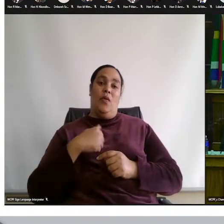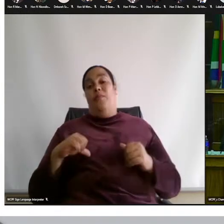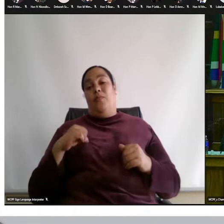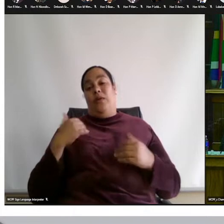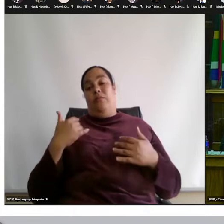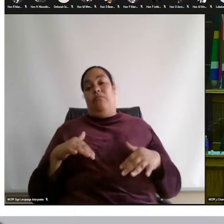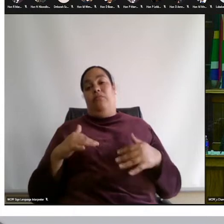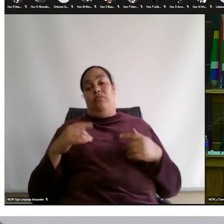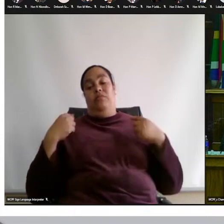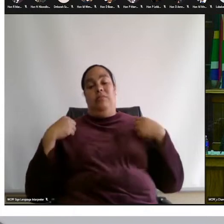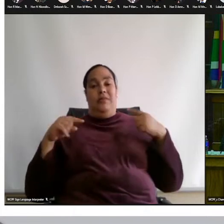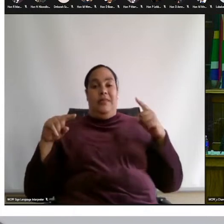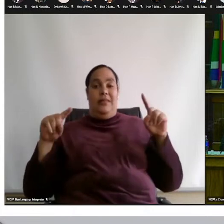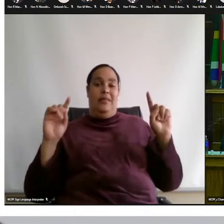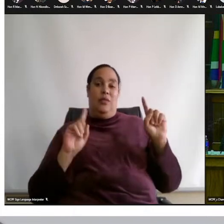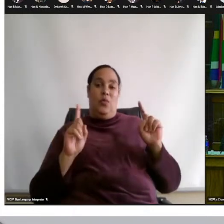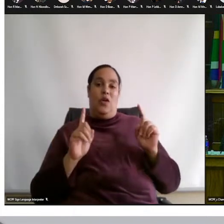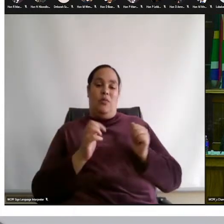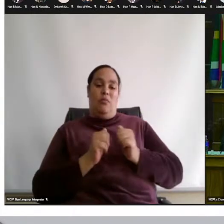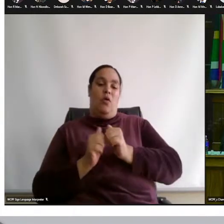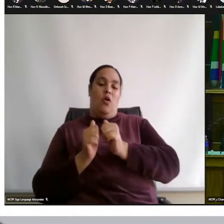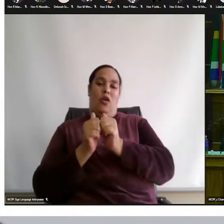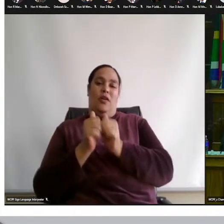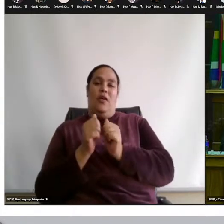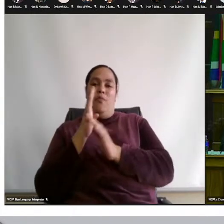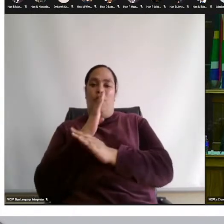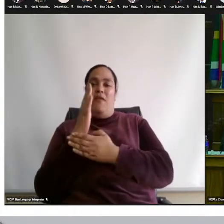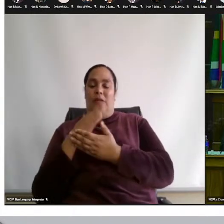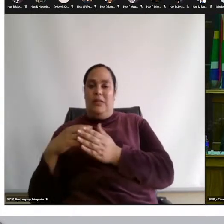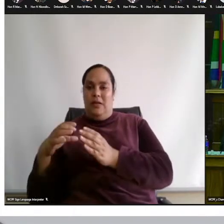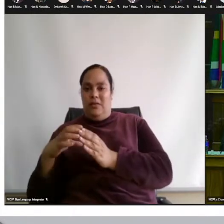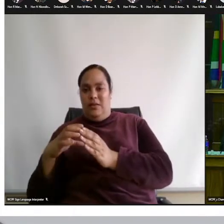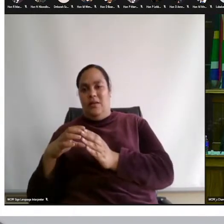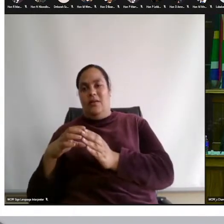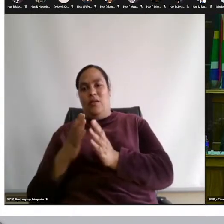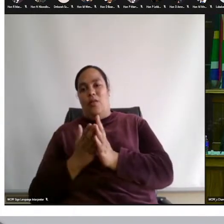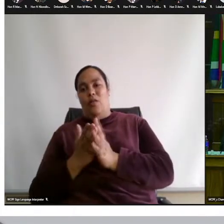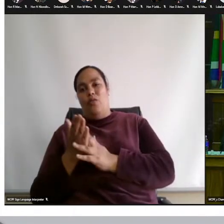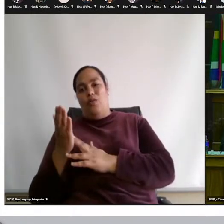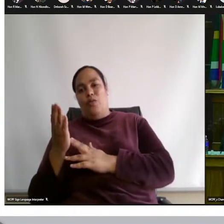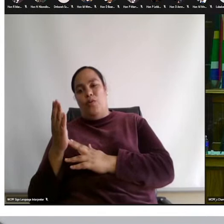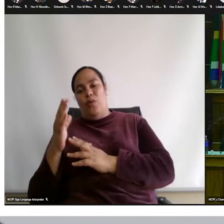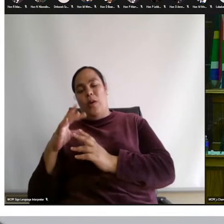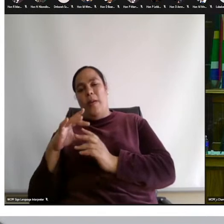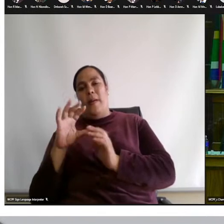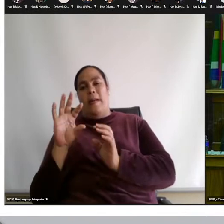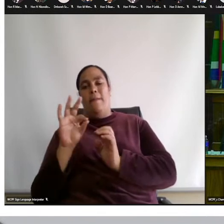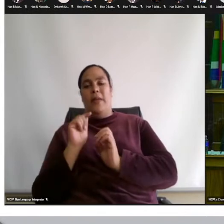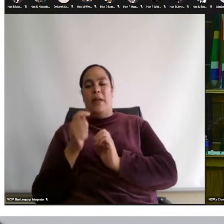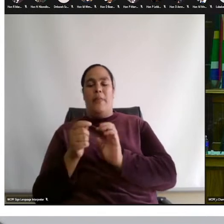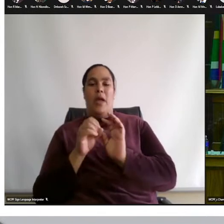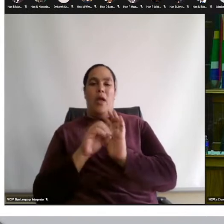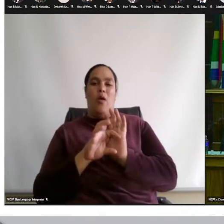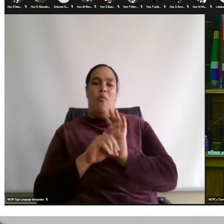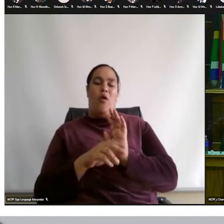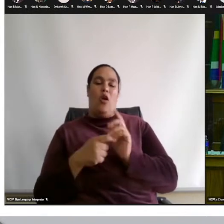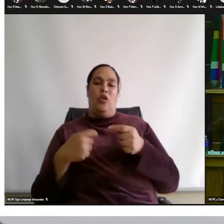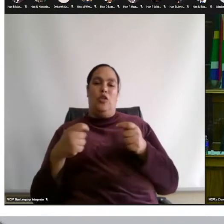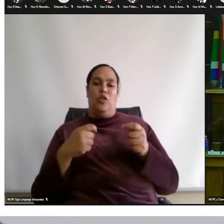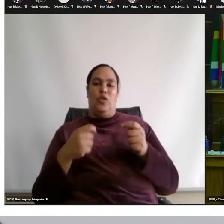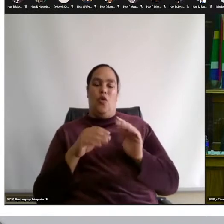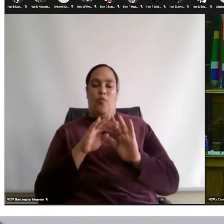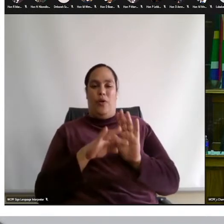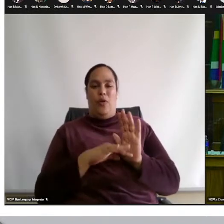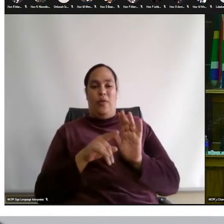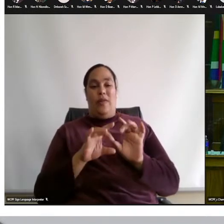the success of our partnership with the private sector through the Pick and Pay Market Store program. Since starting